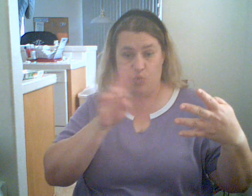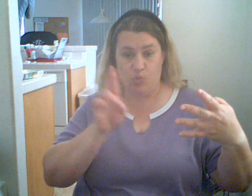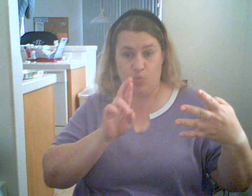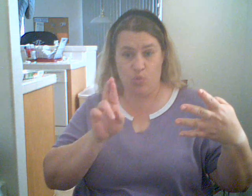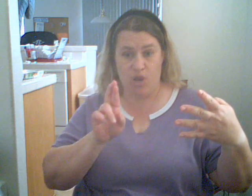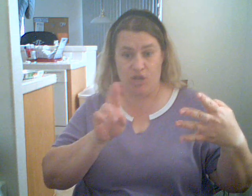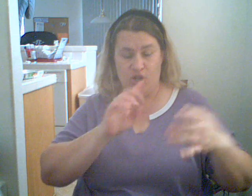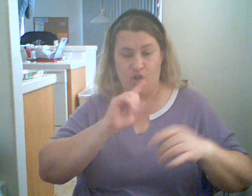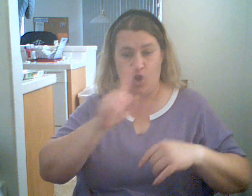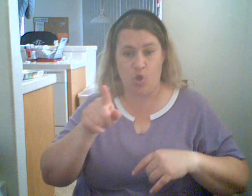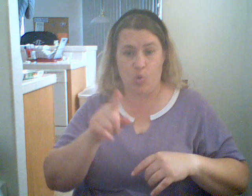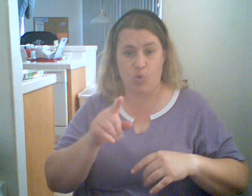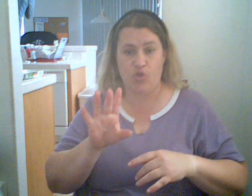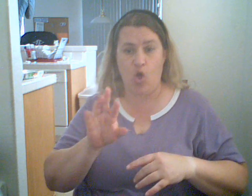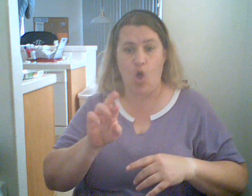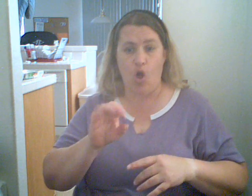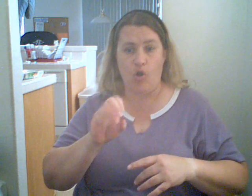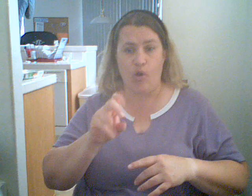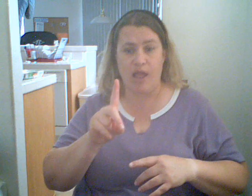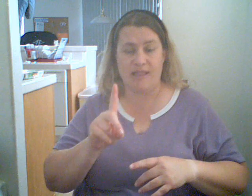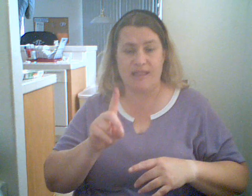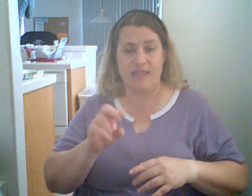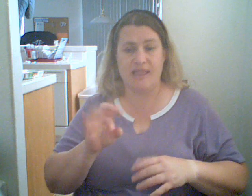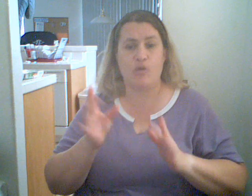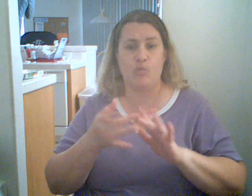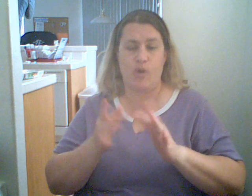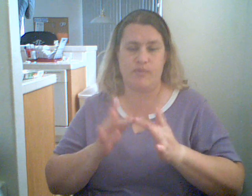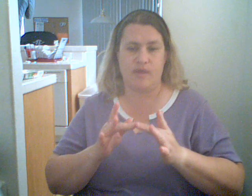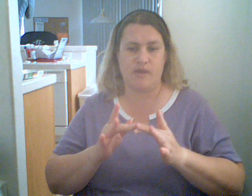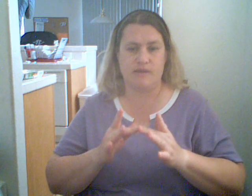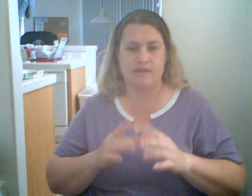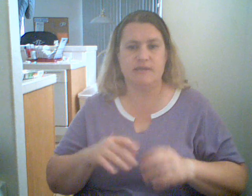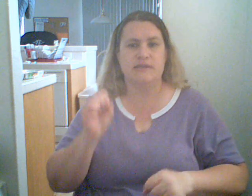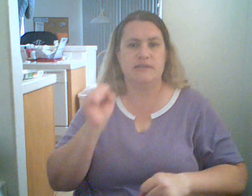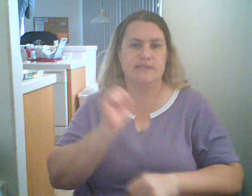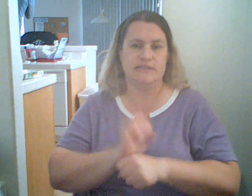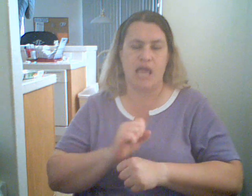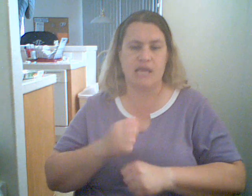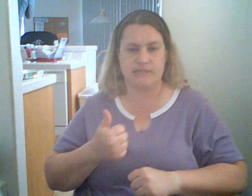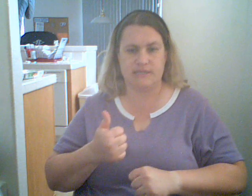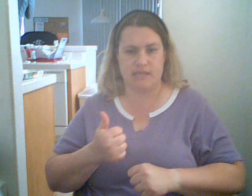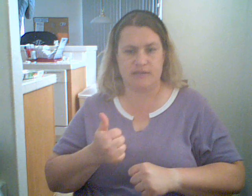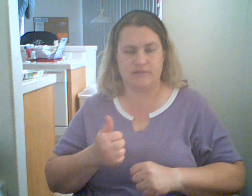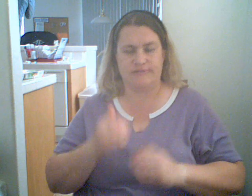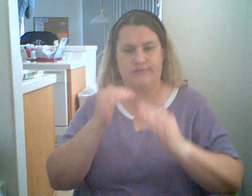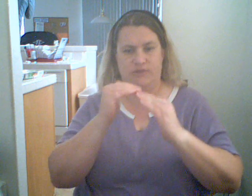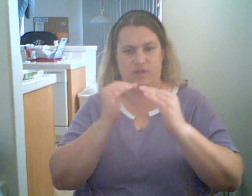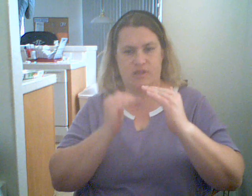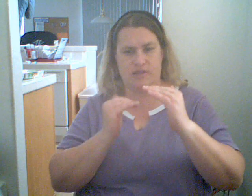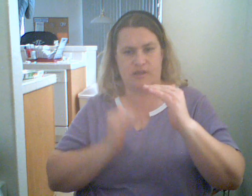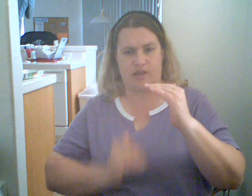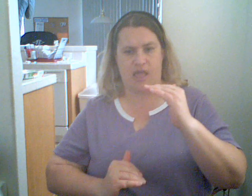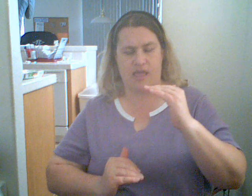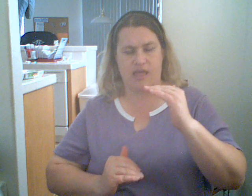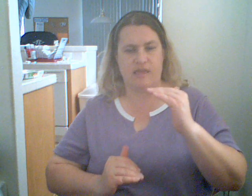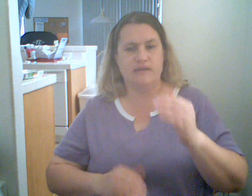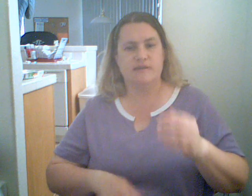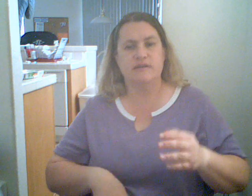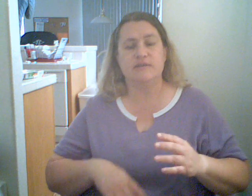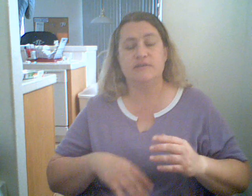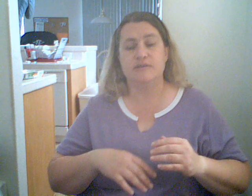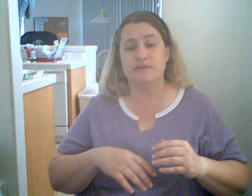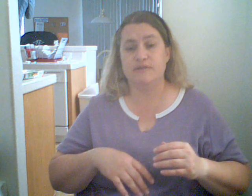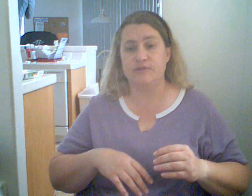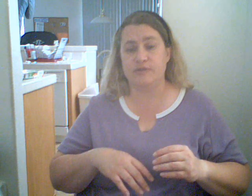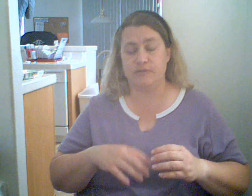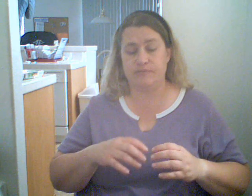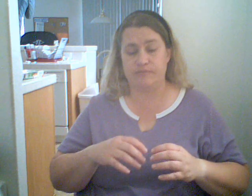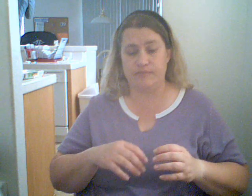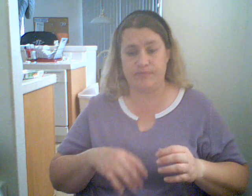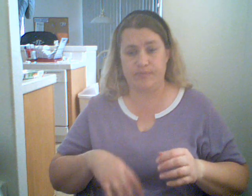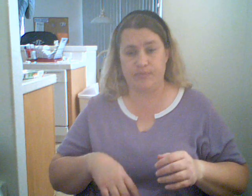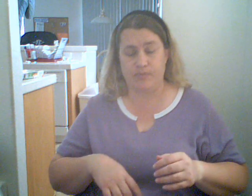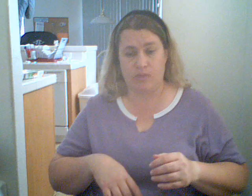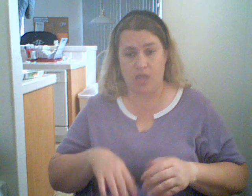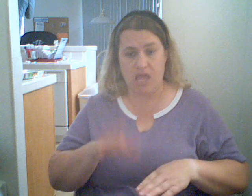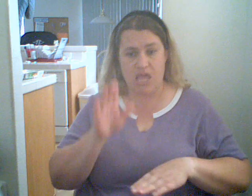website. Task number 10 is also broken down. Task 10A, using English proficiently